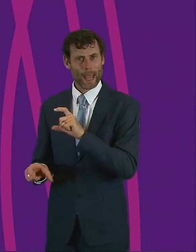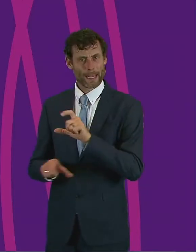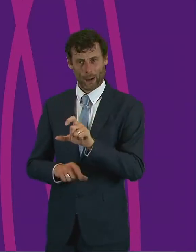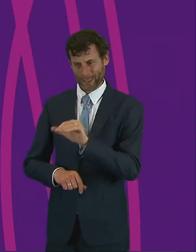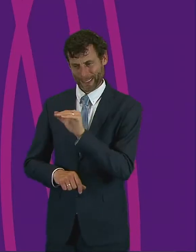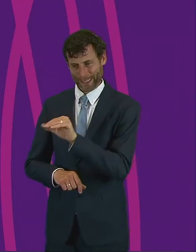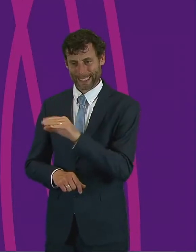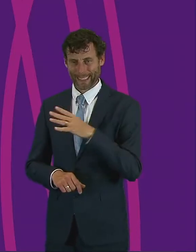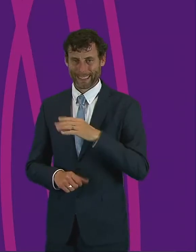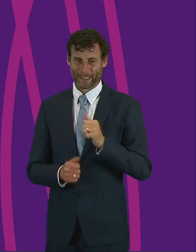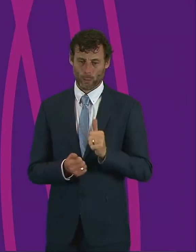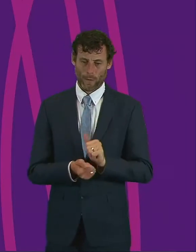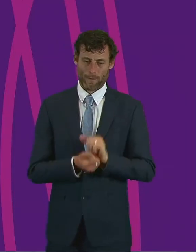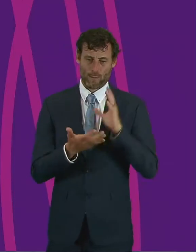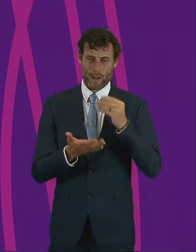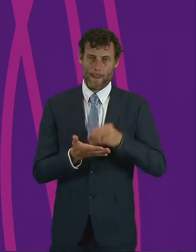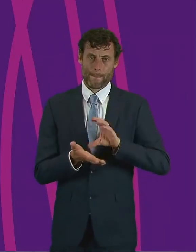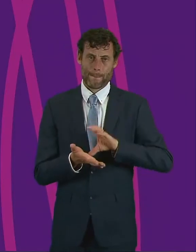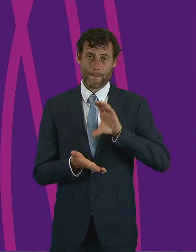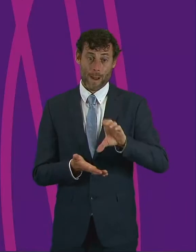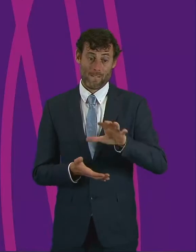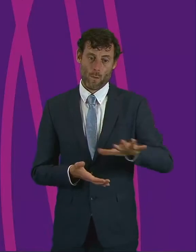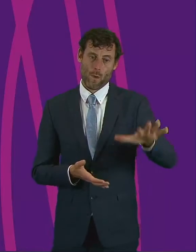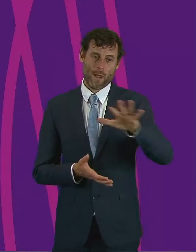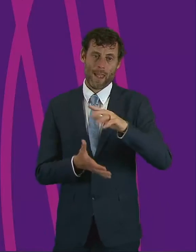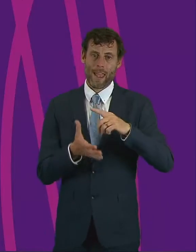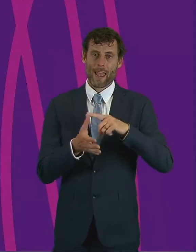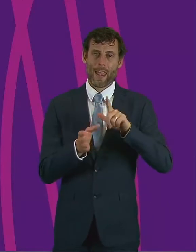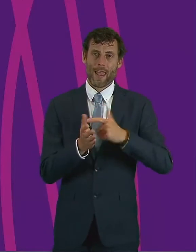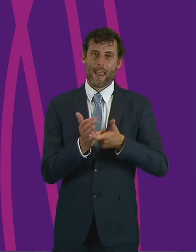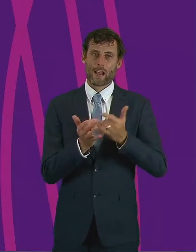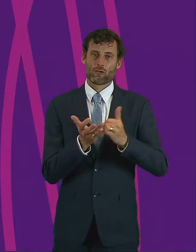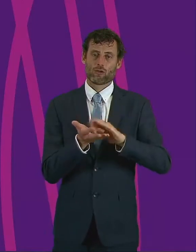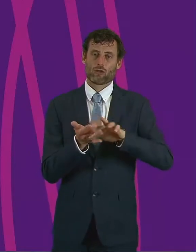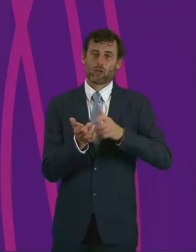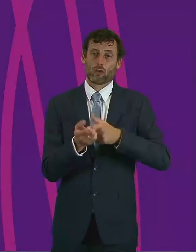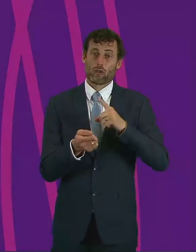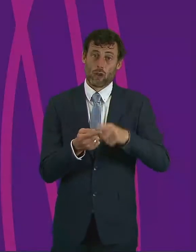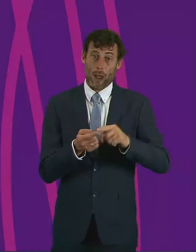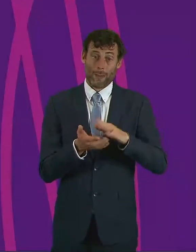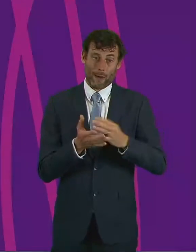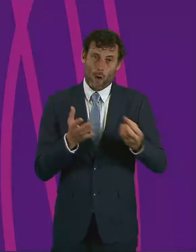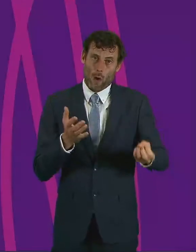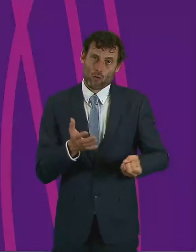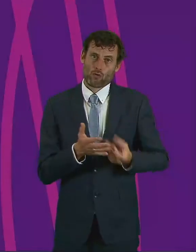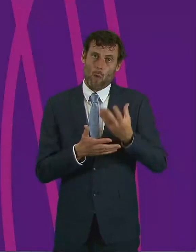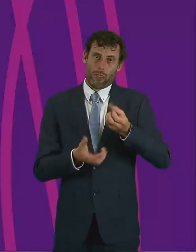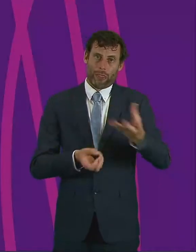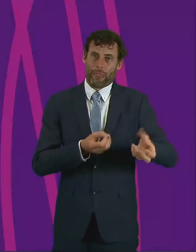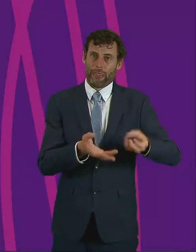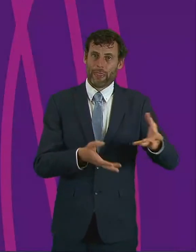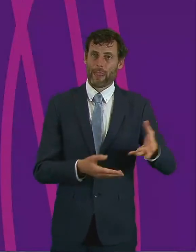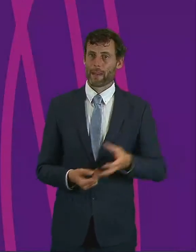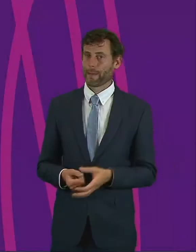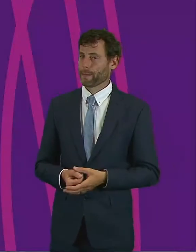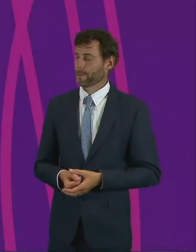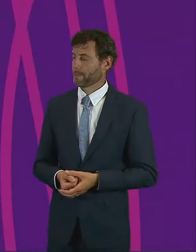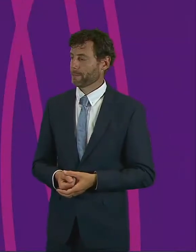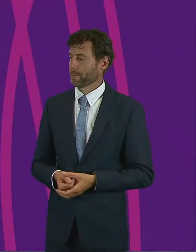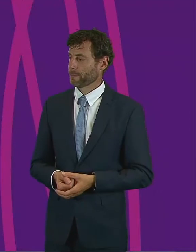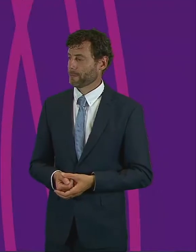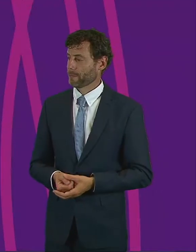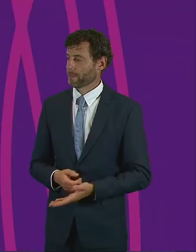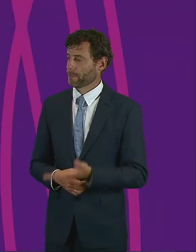communities in Ayrshire can start to benefit from a growth deal investment without further delay. Dean Lockhart, followed by Neil